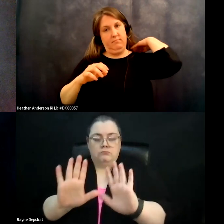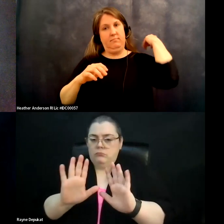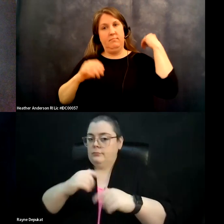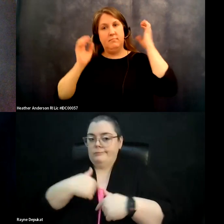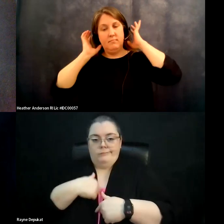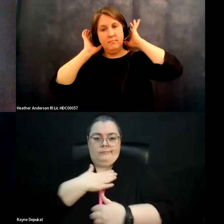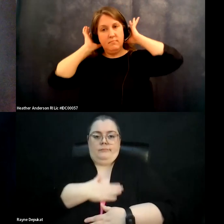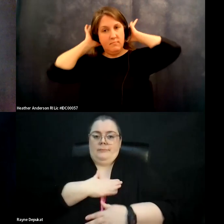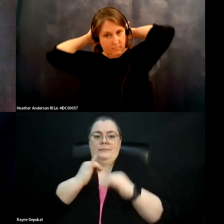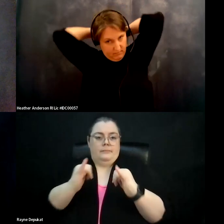In the chat,